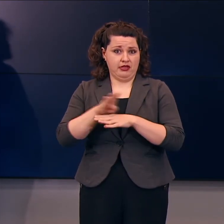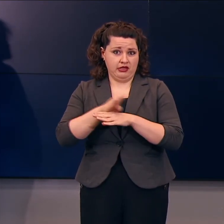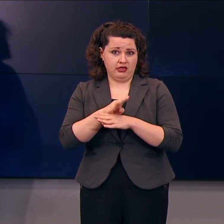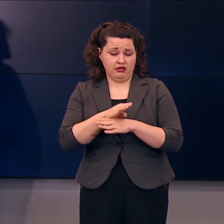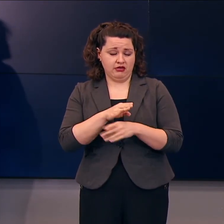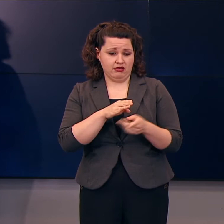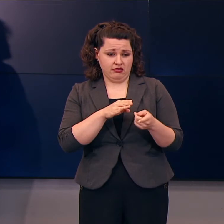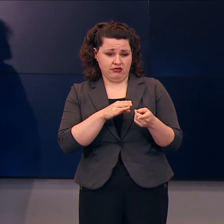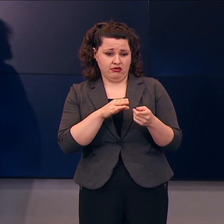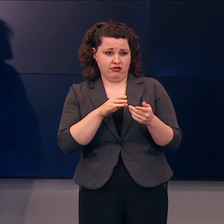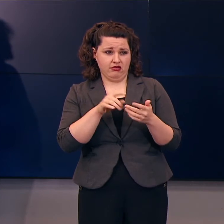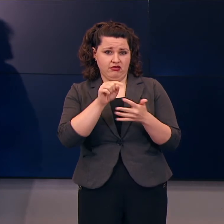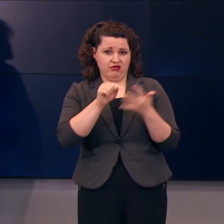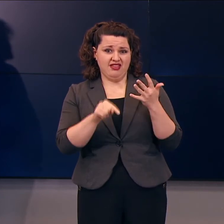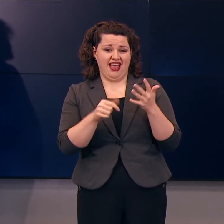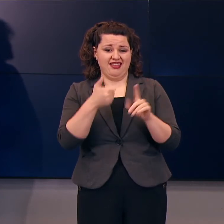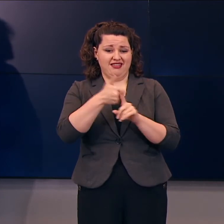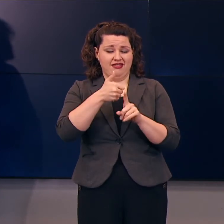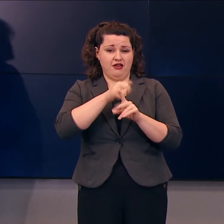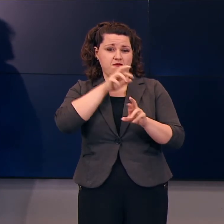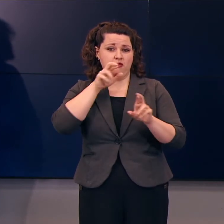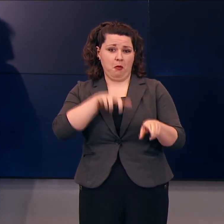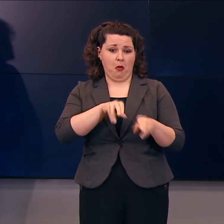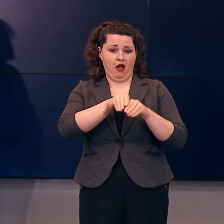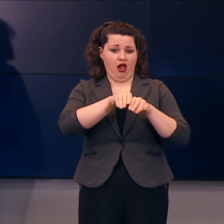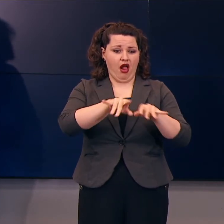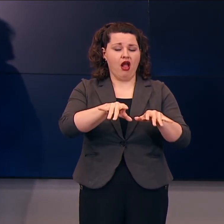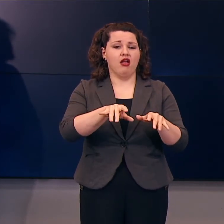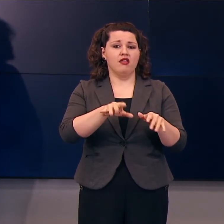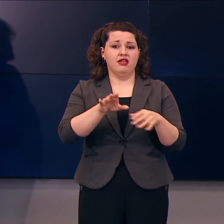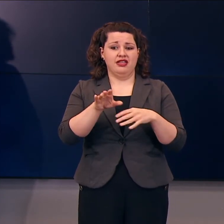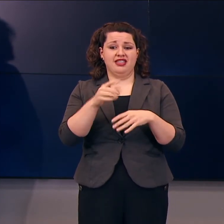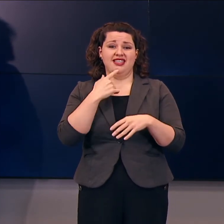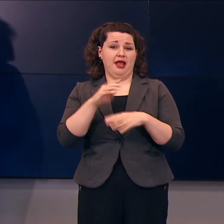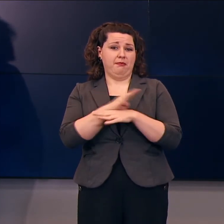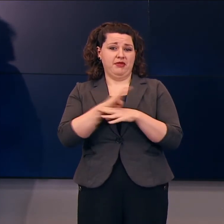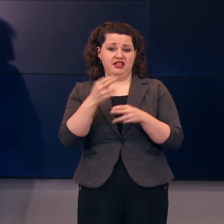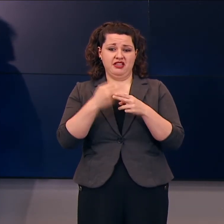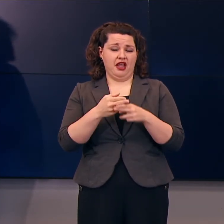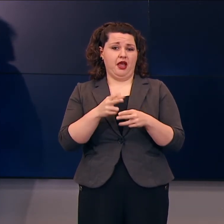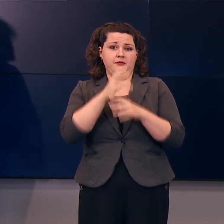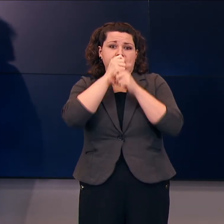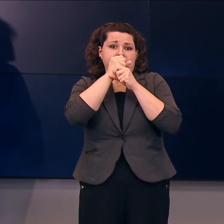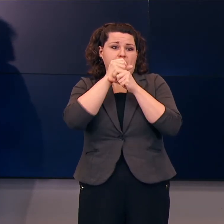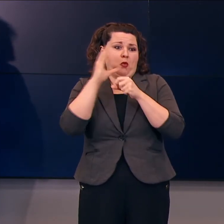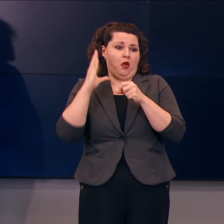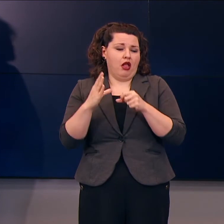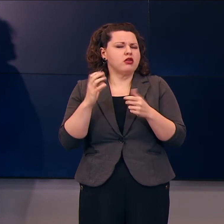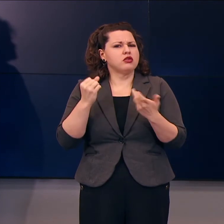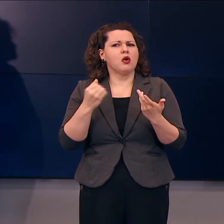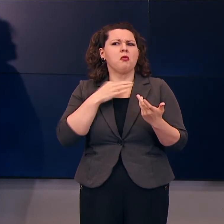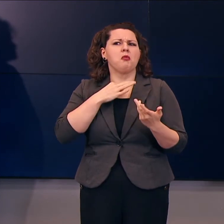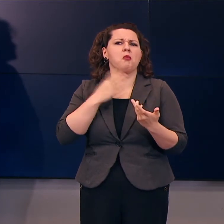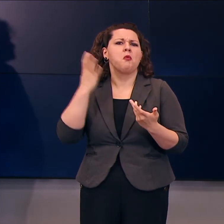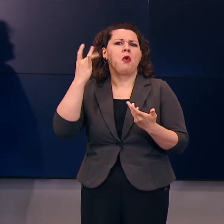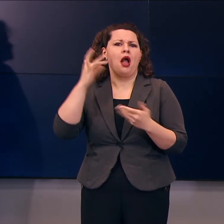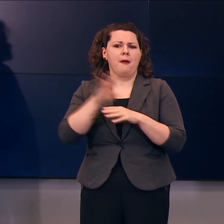to self-report outbreaks says that the business names will not be shared publicly. I'm just wondering why